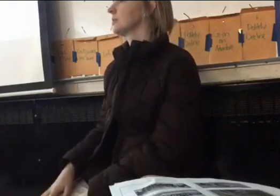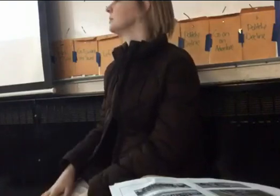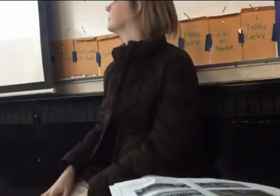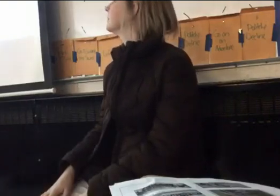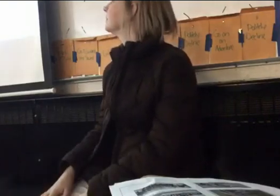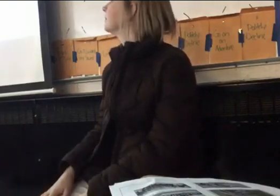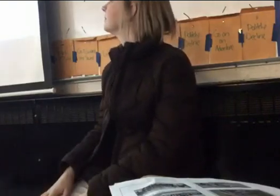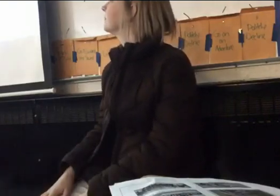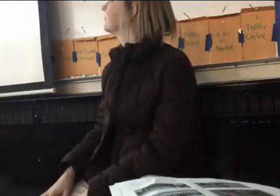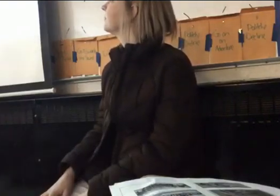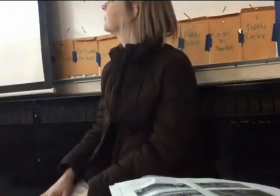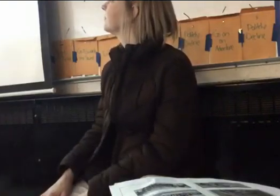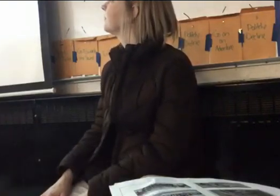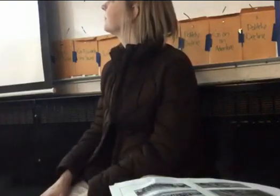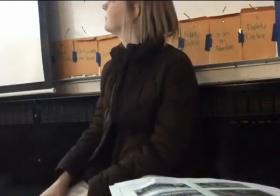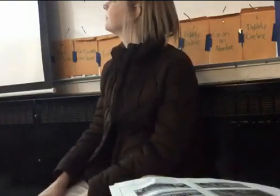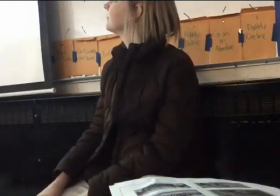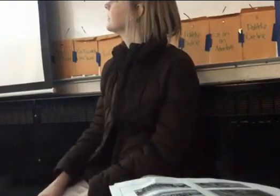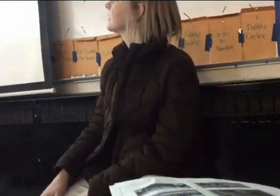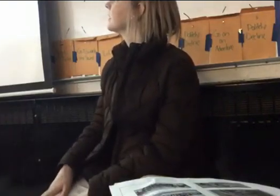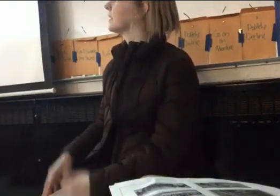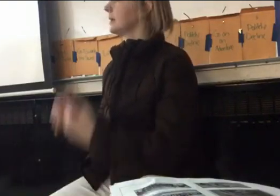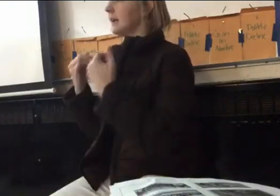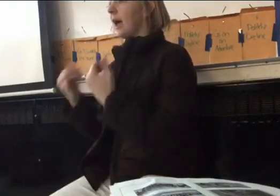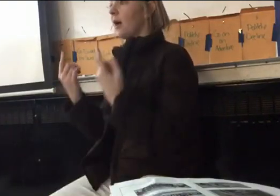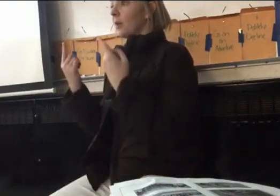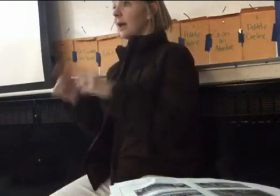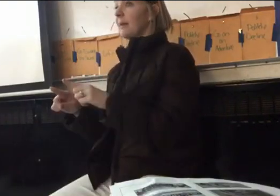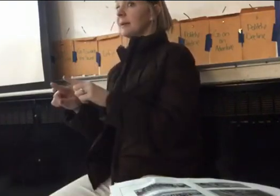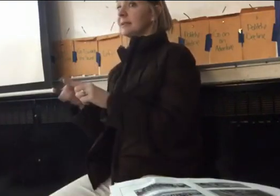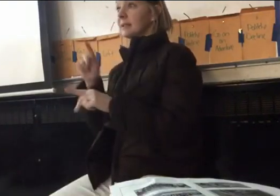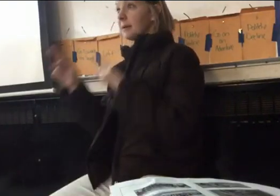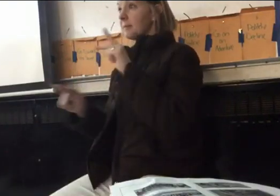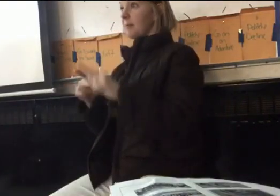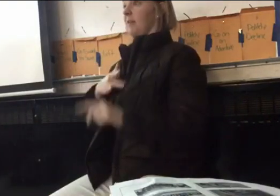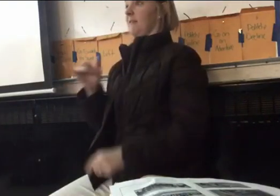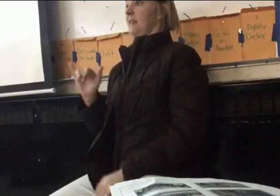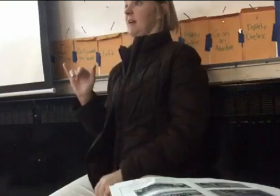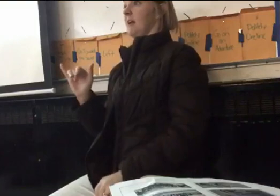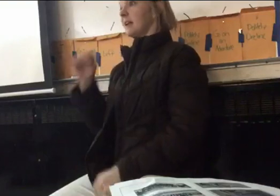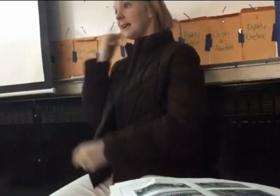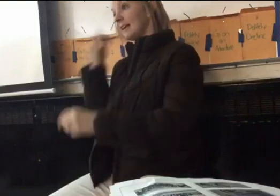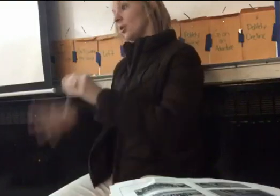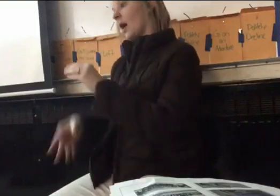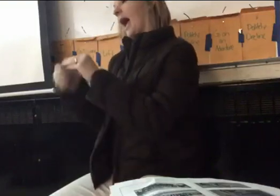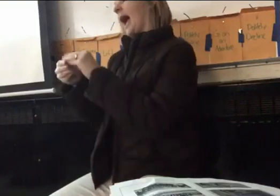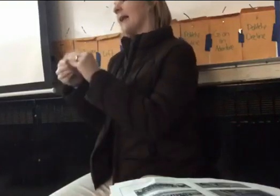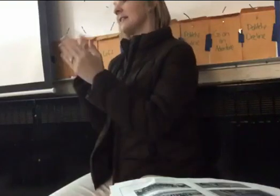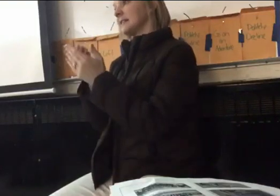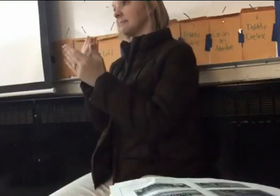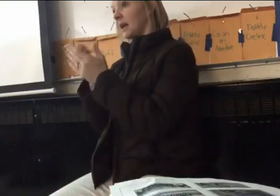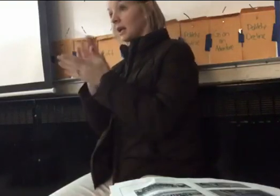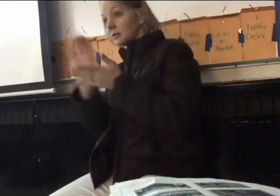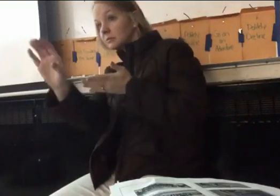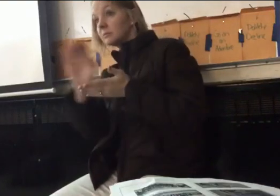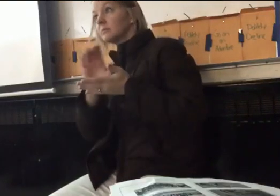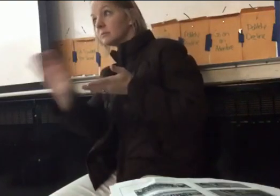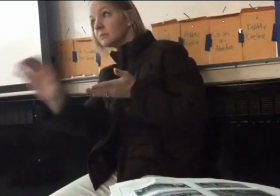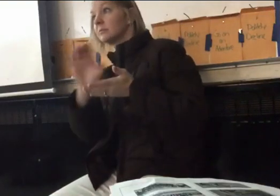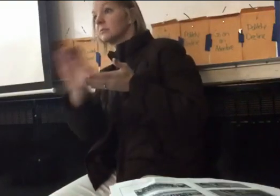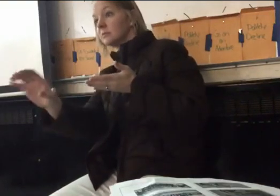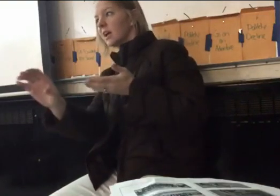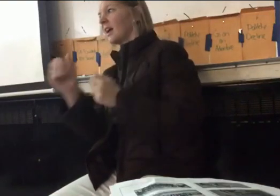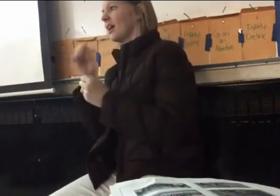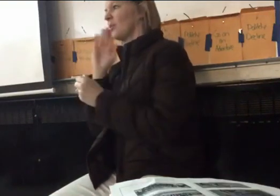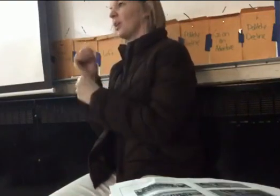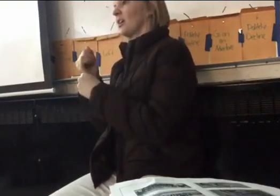be populism. Now, what happens basically is people feel that if you add all this money into the economy, it's just going to cause